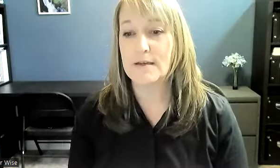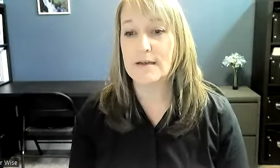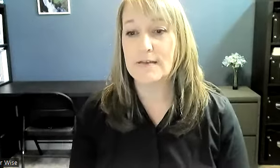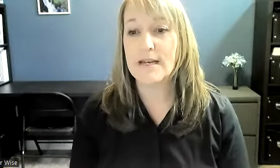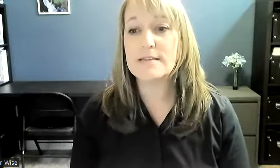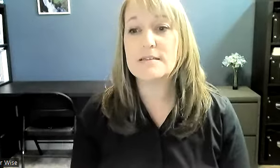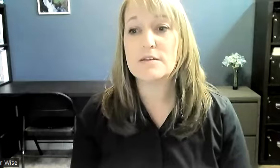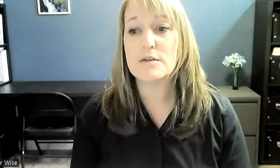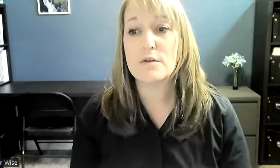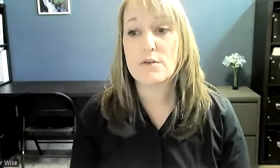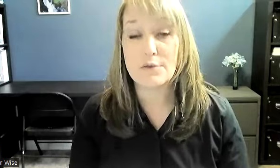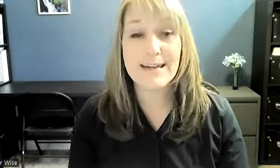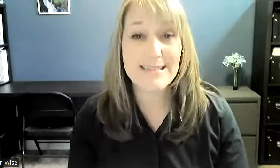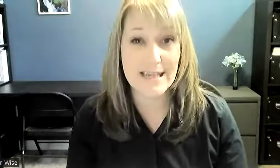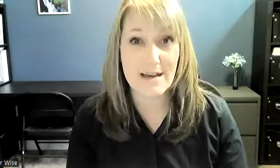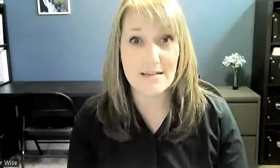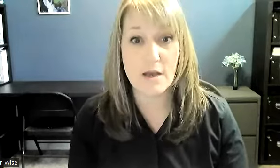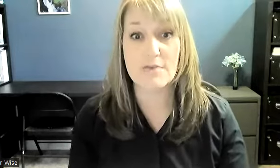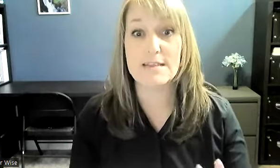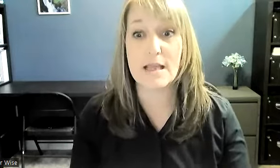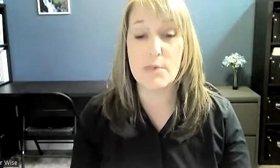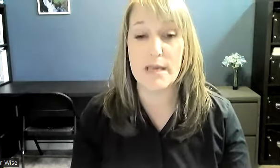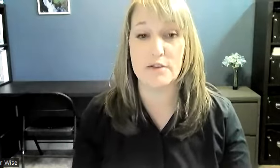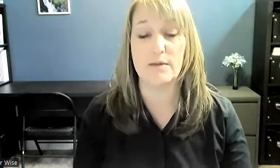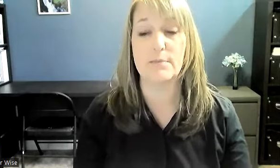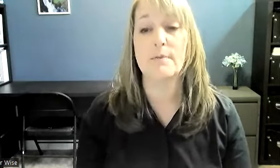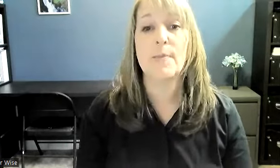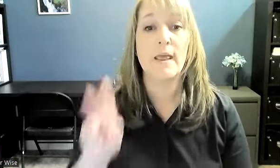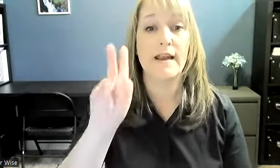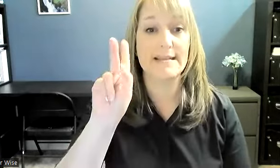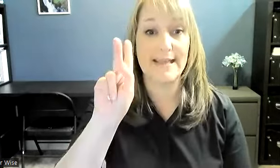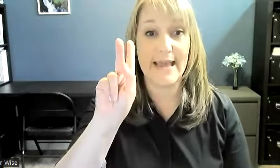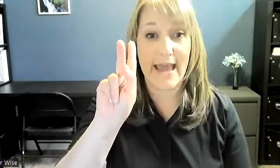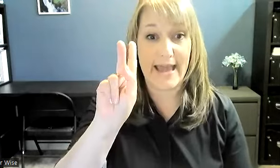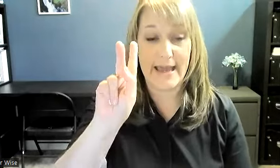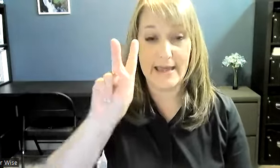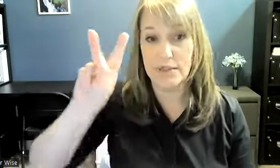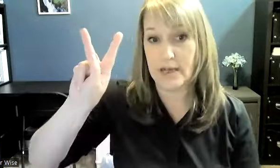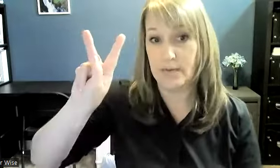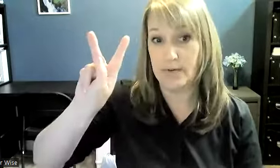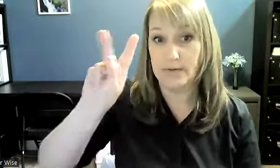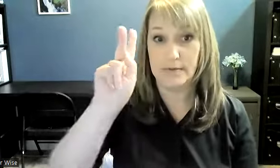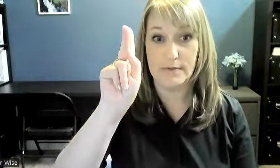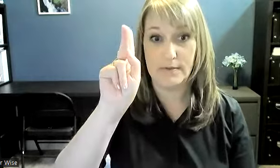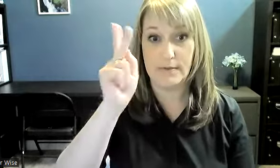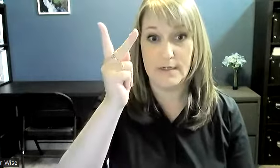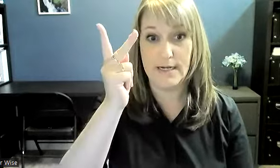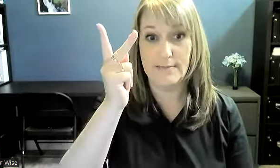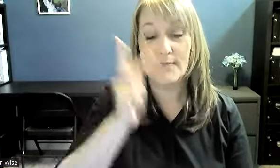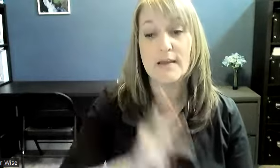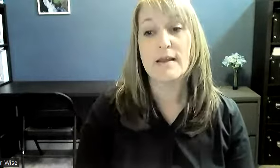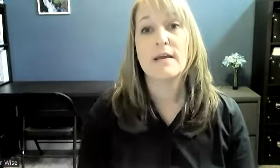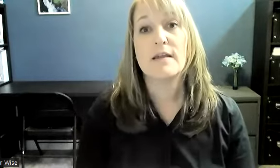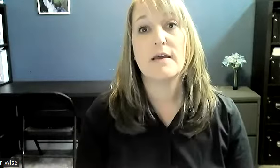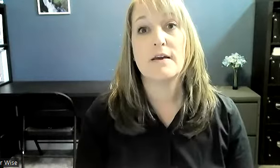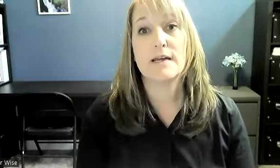The next 3 signs have the same handshake, and it's a K handshake. All right. There